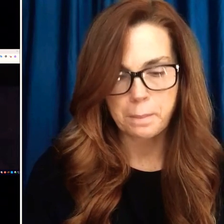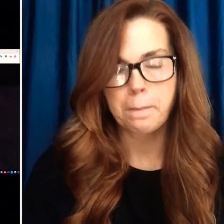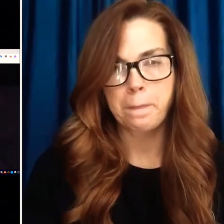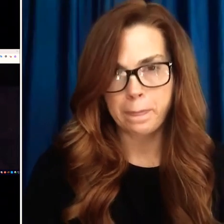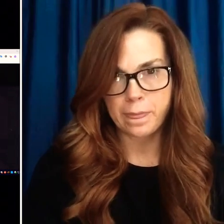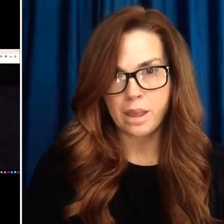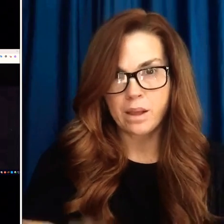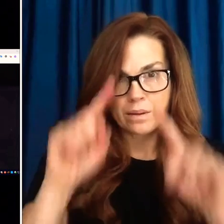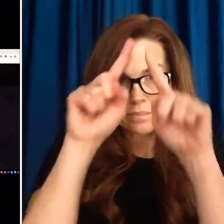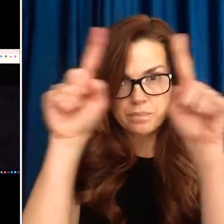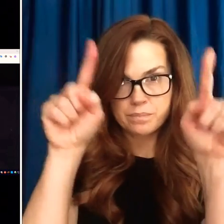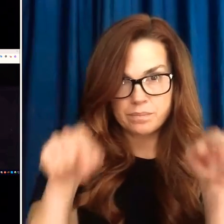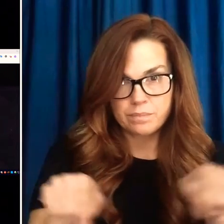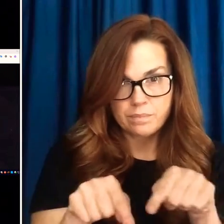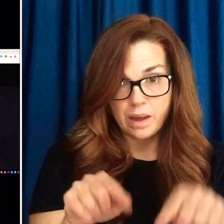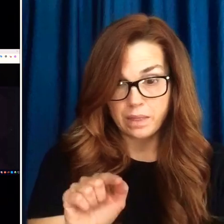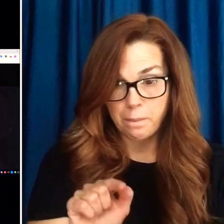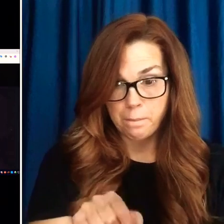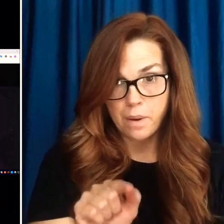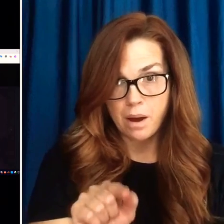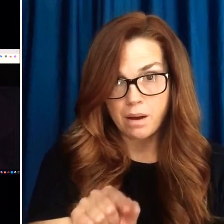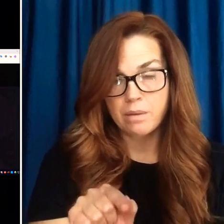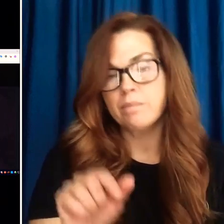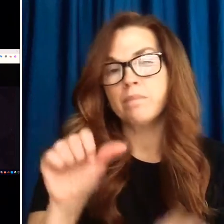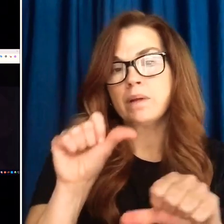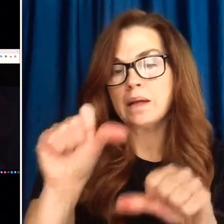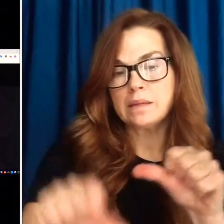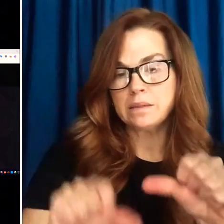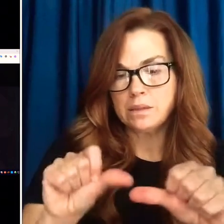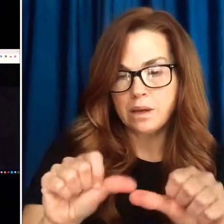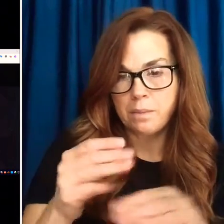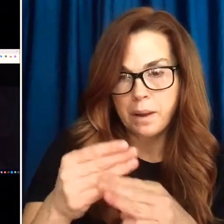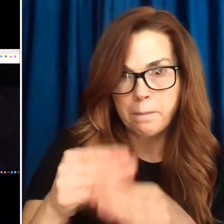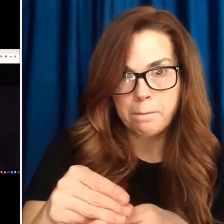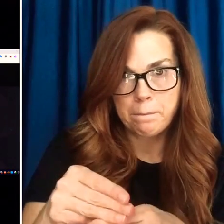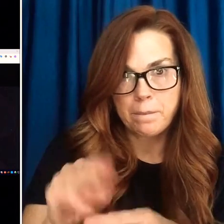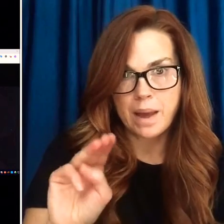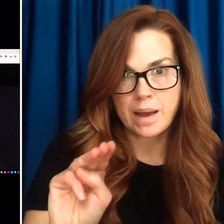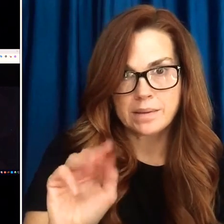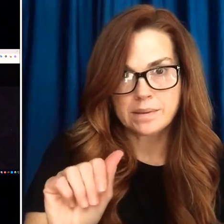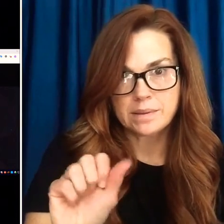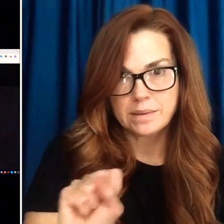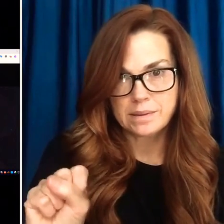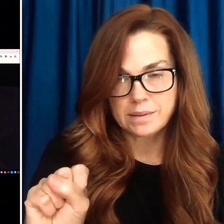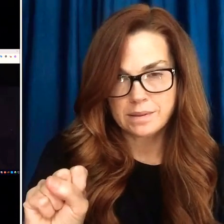Okay. And then down here, we have its atomic